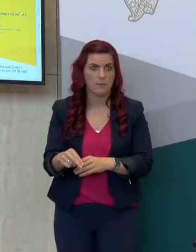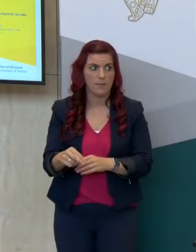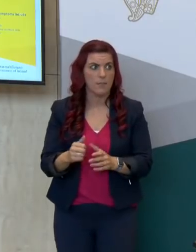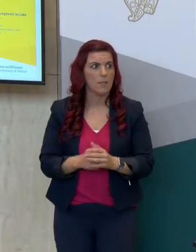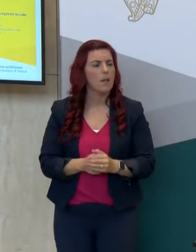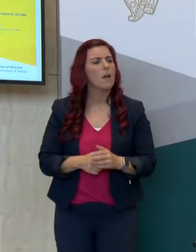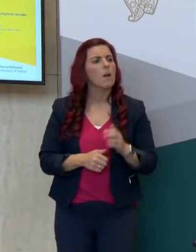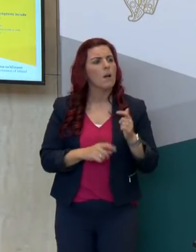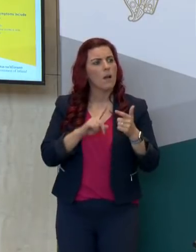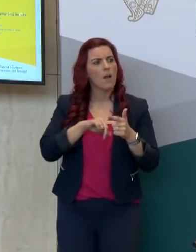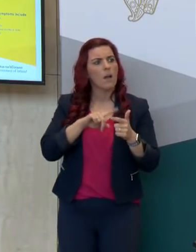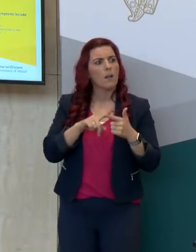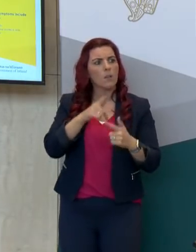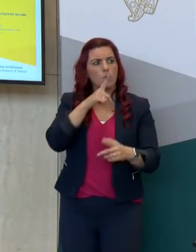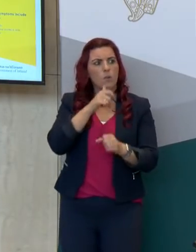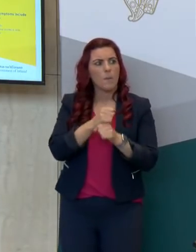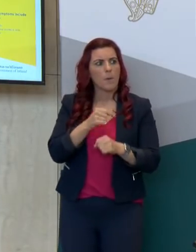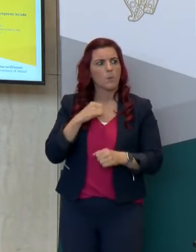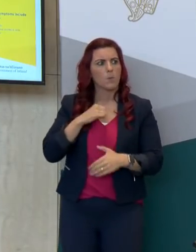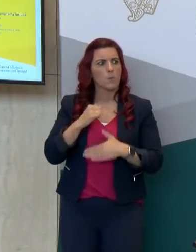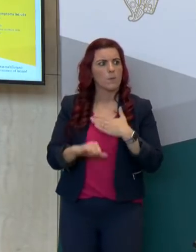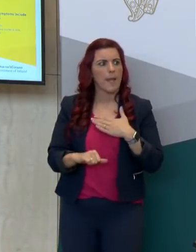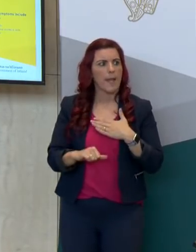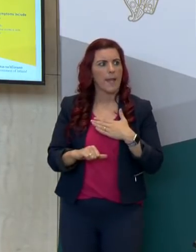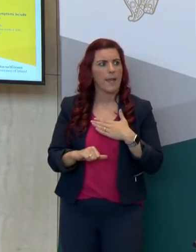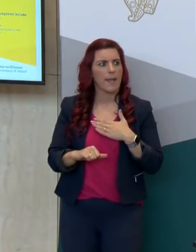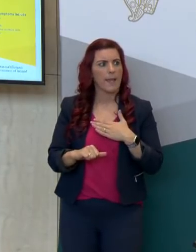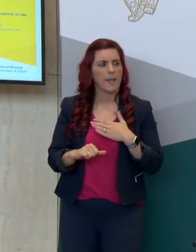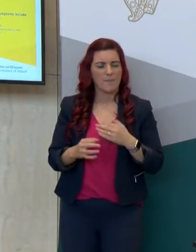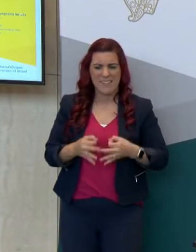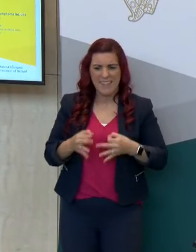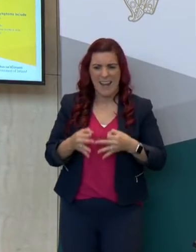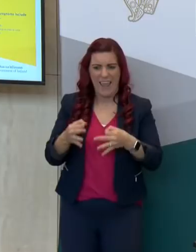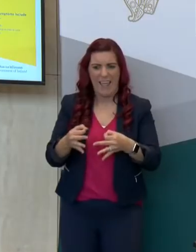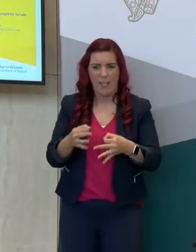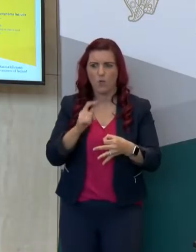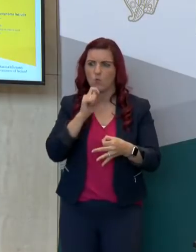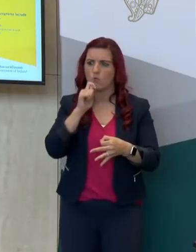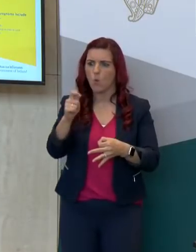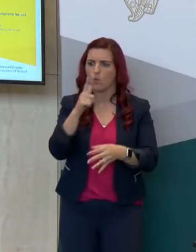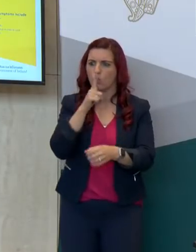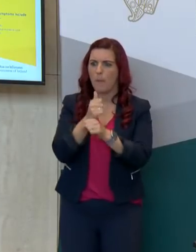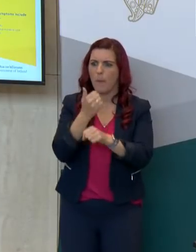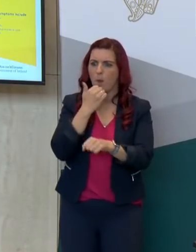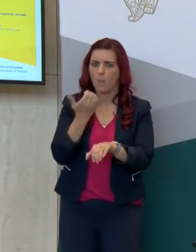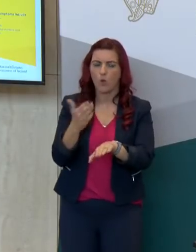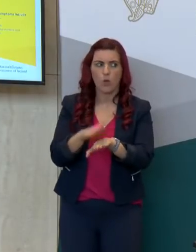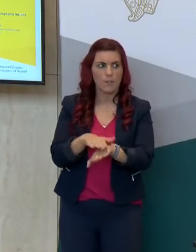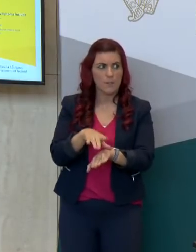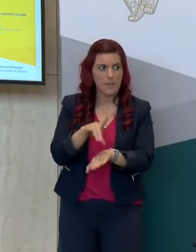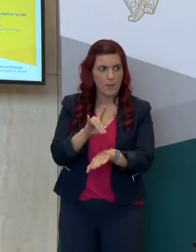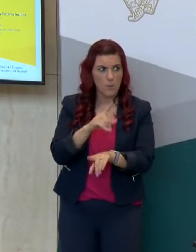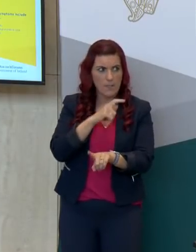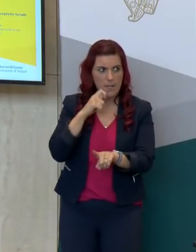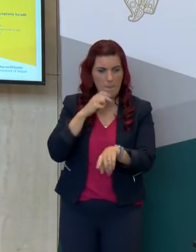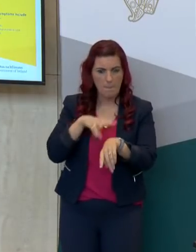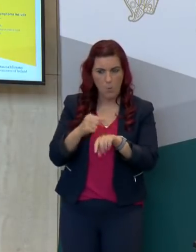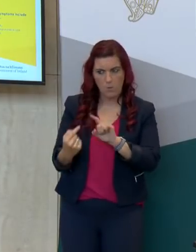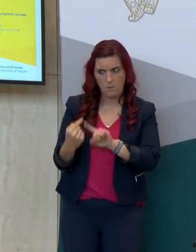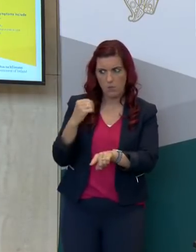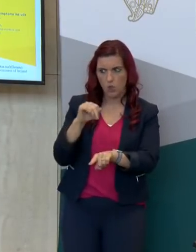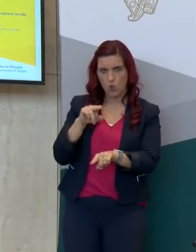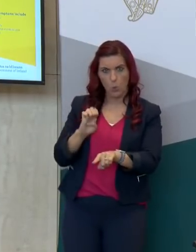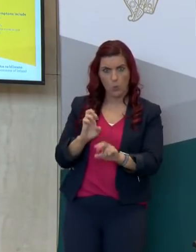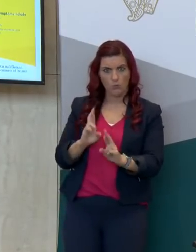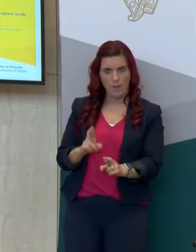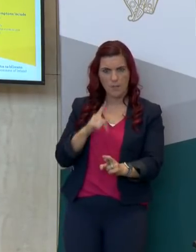on today's delayed deaths, I just want to clarify, it was April, May and June they occurred, is that right? Can you give us a bit more detail on